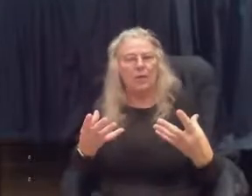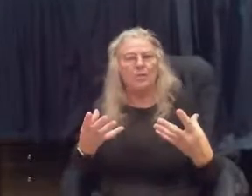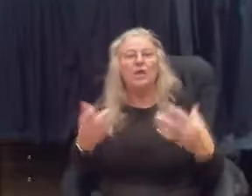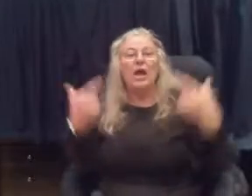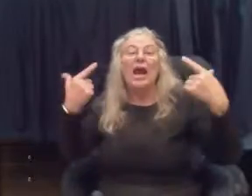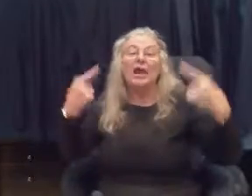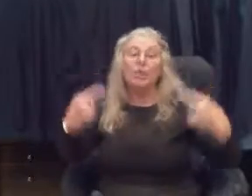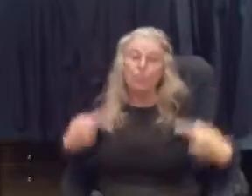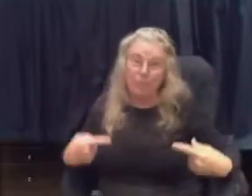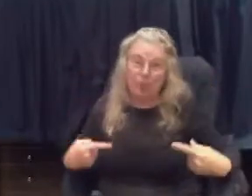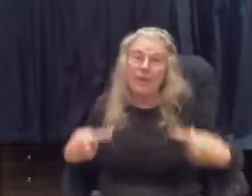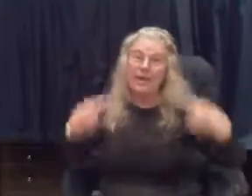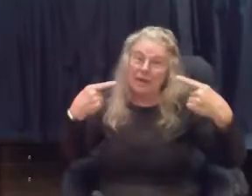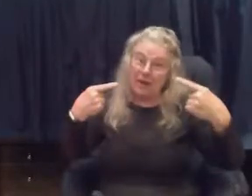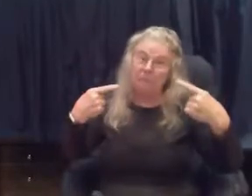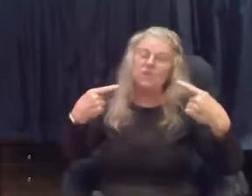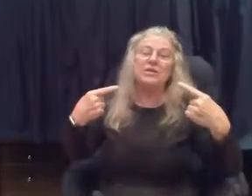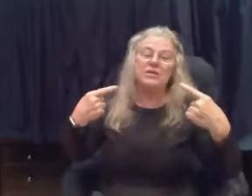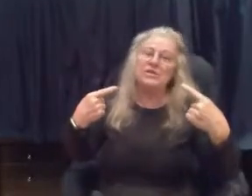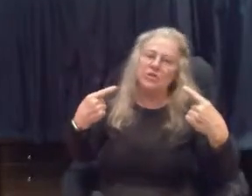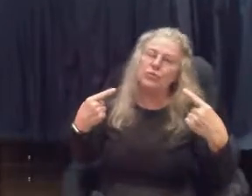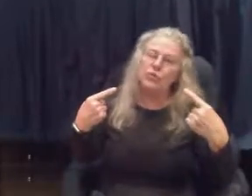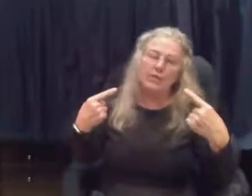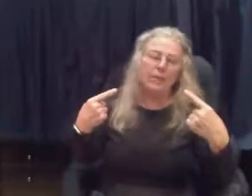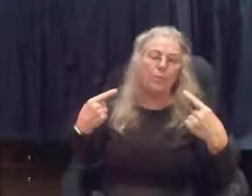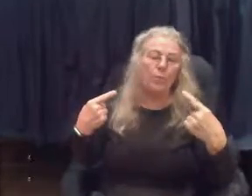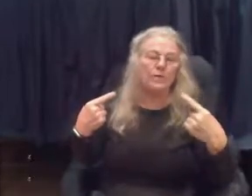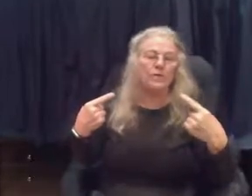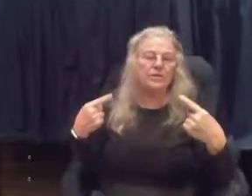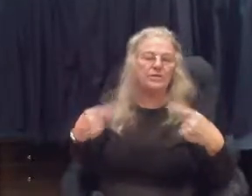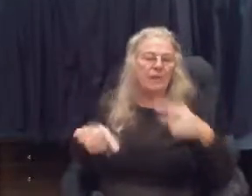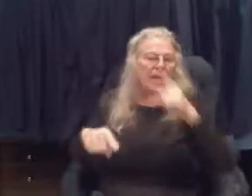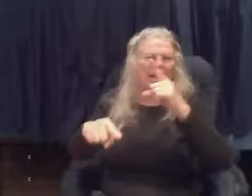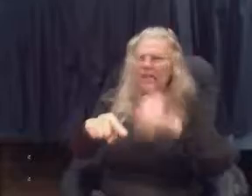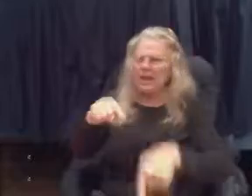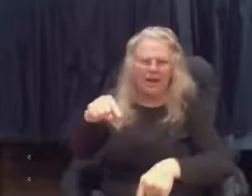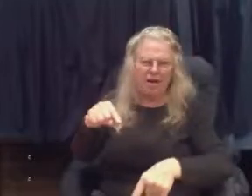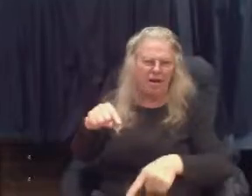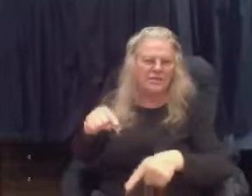language, and your body language is extremely important. Cannot.